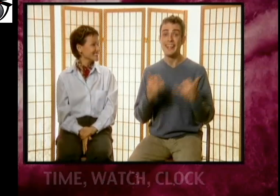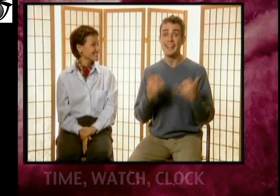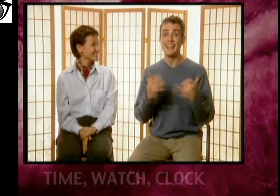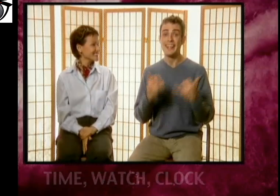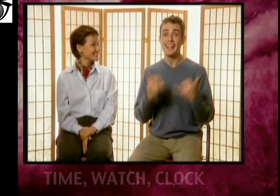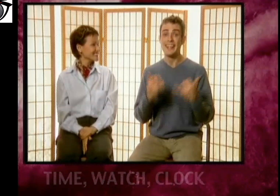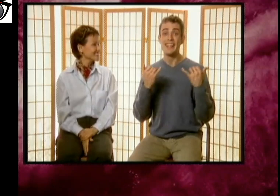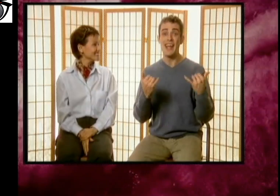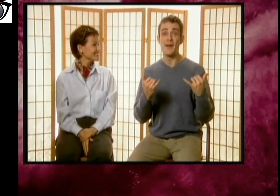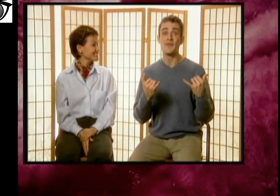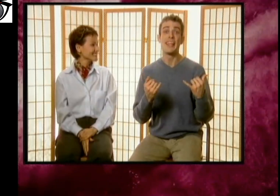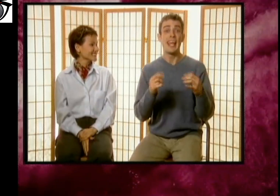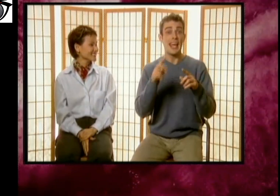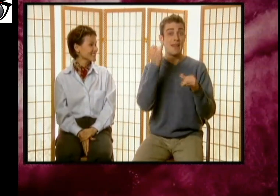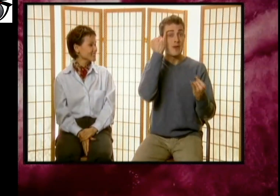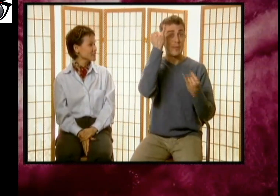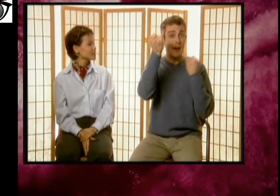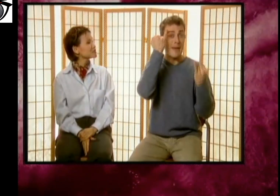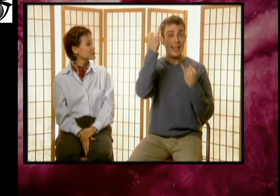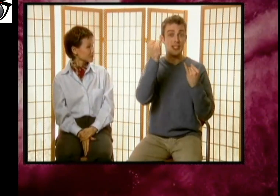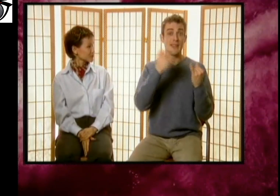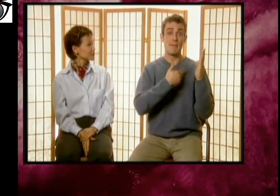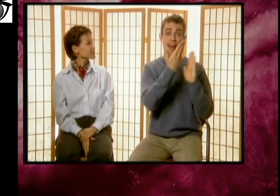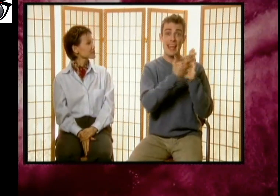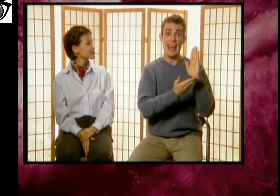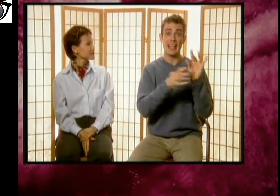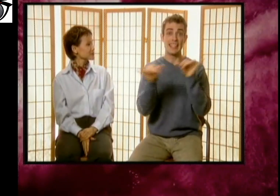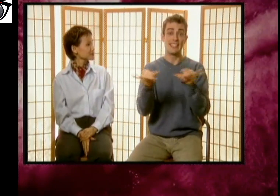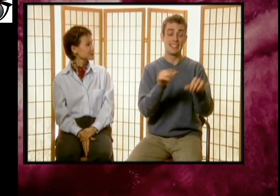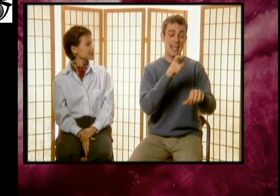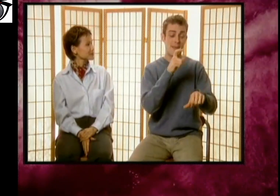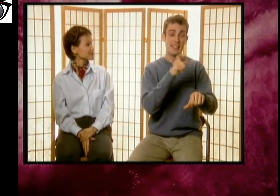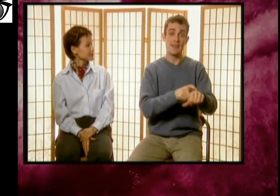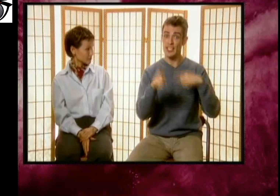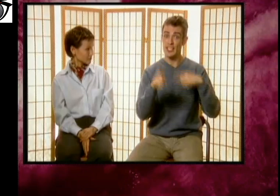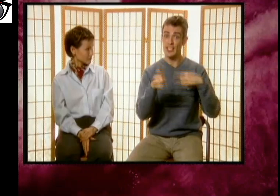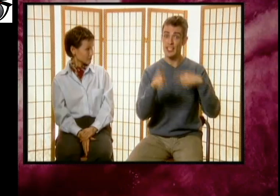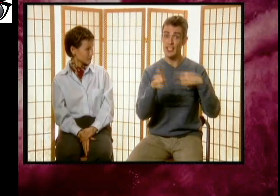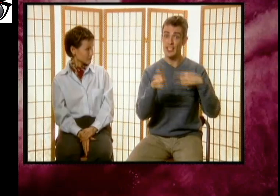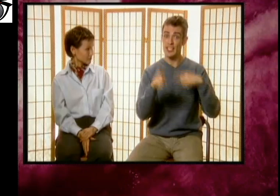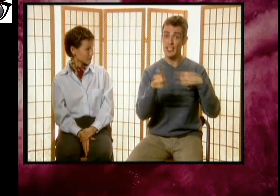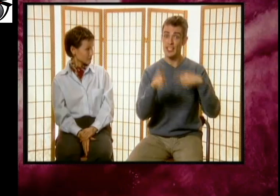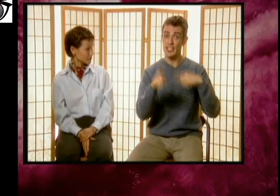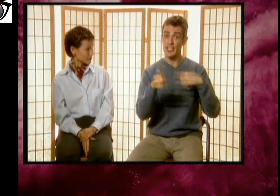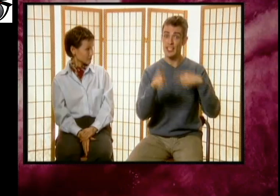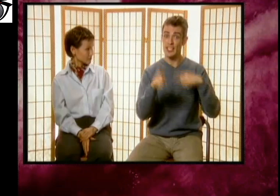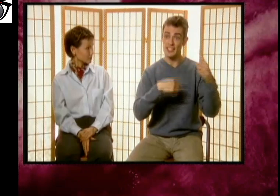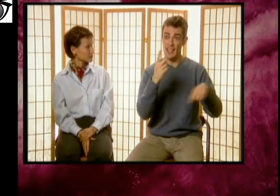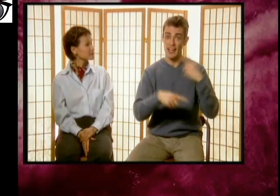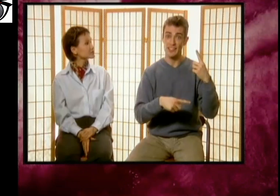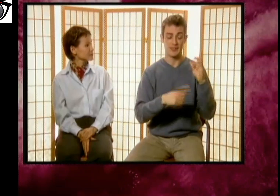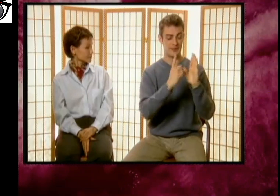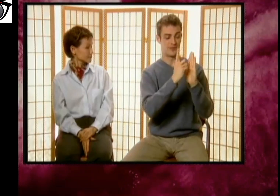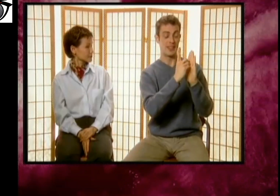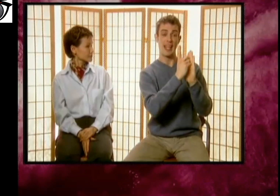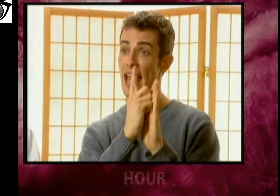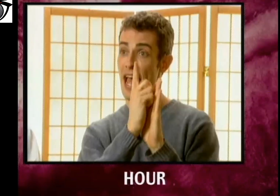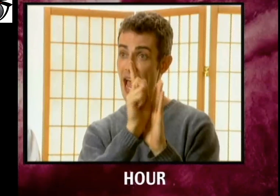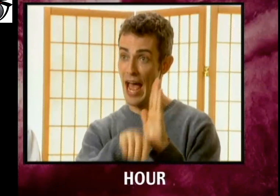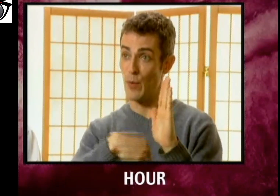clock. Now, if you imagine that my hand is the same as the face of the clock, watch these